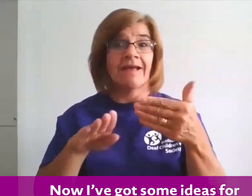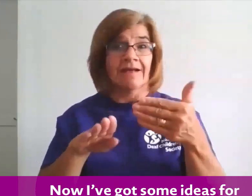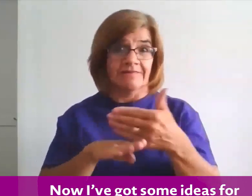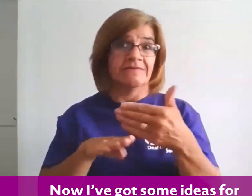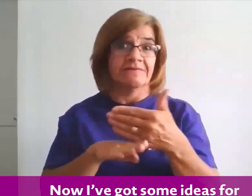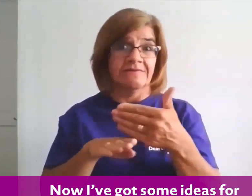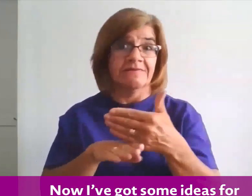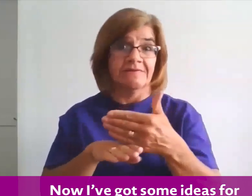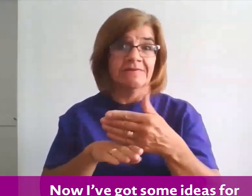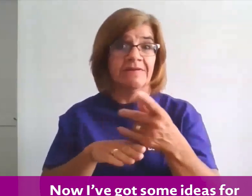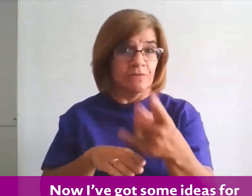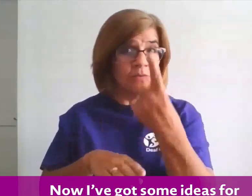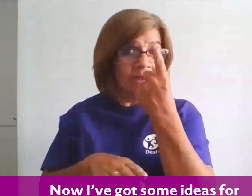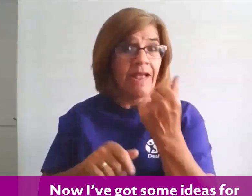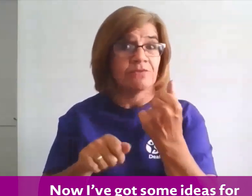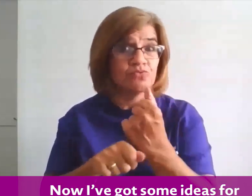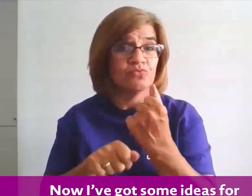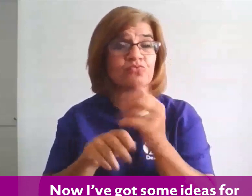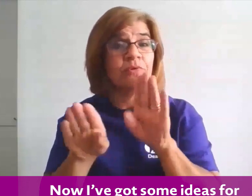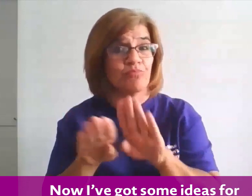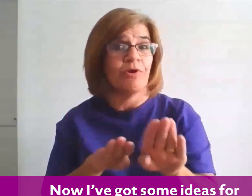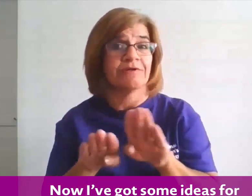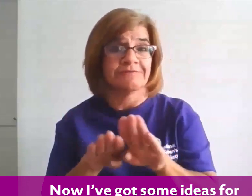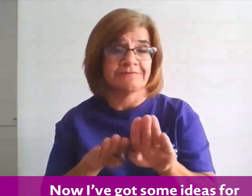Now I've got some ideas for activities that you can try at home.